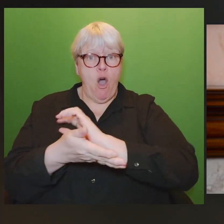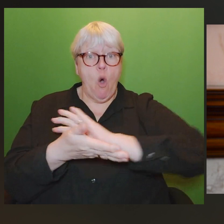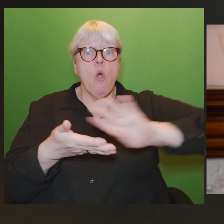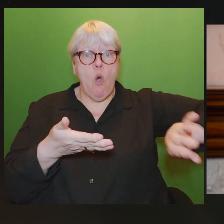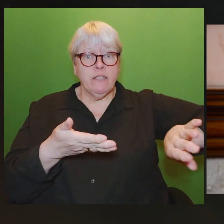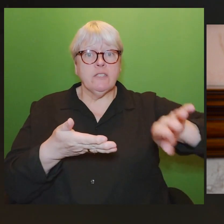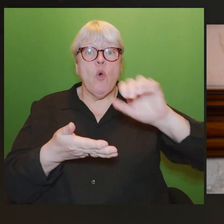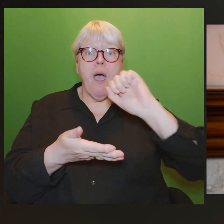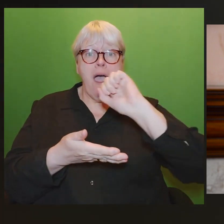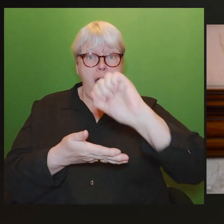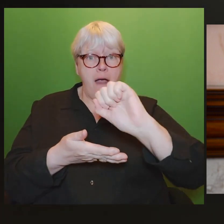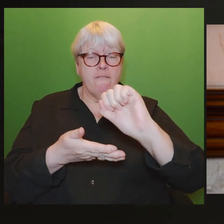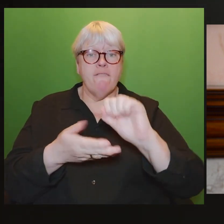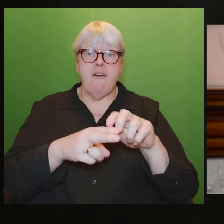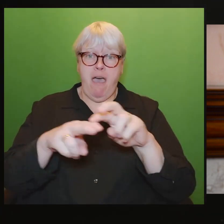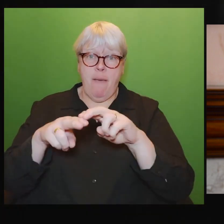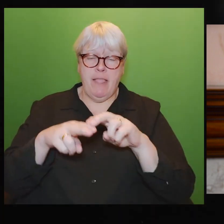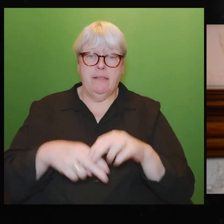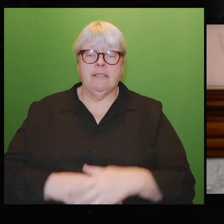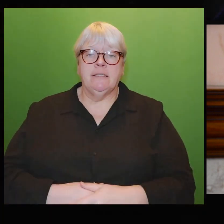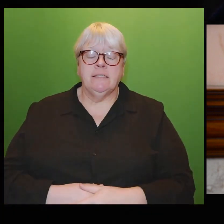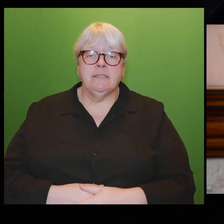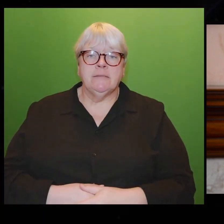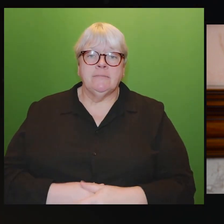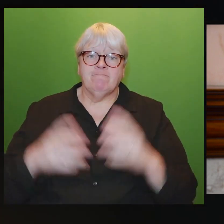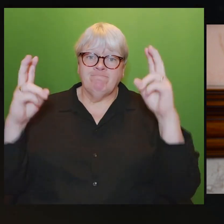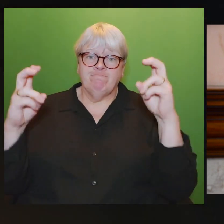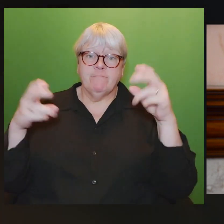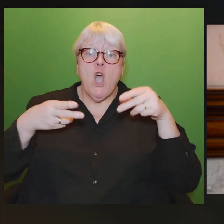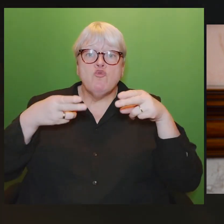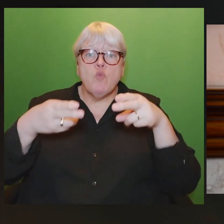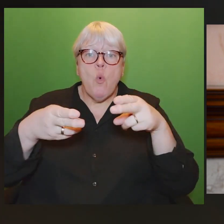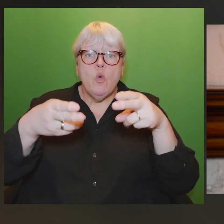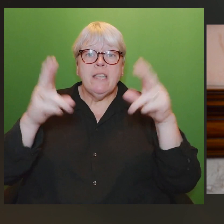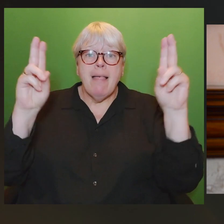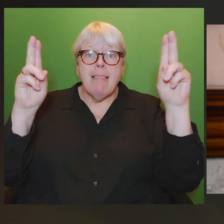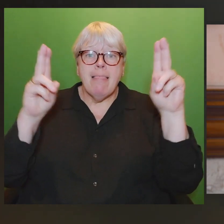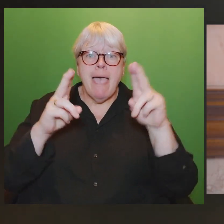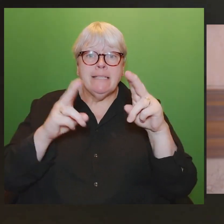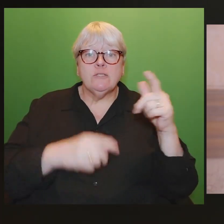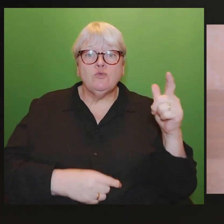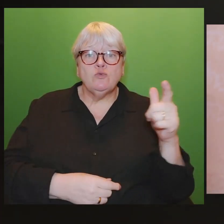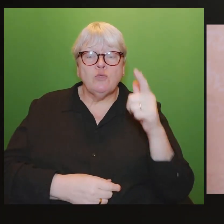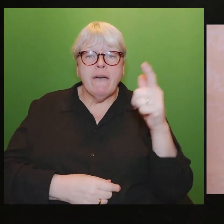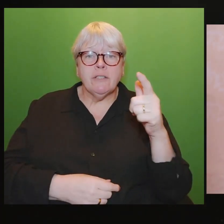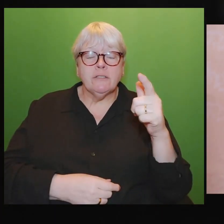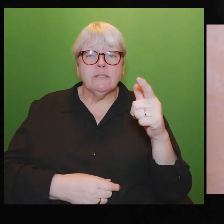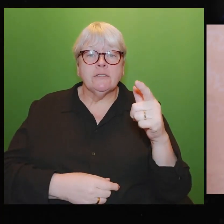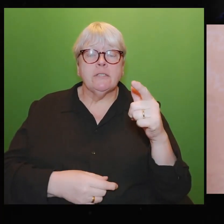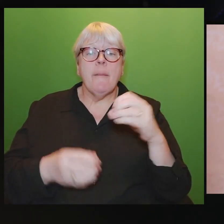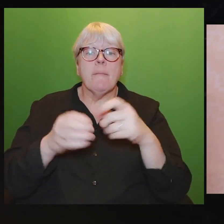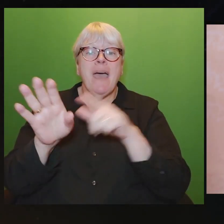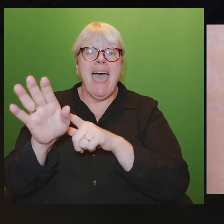The Road Less Travelled by Jennie looks at how the Holocaust impacted on her relations. As part